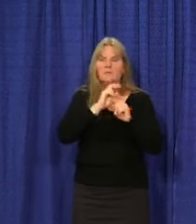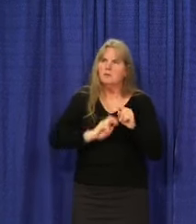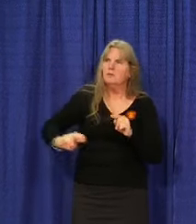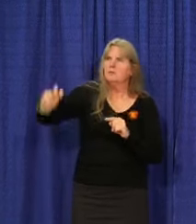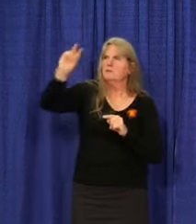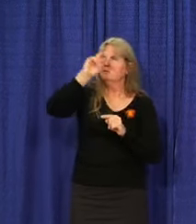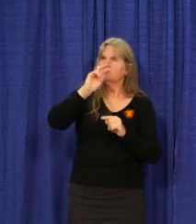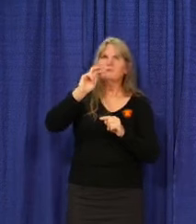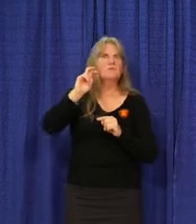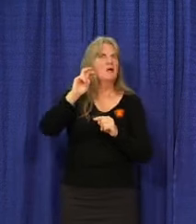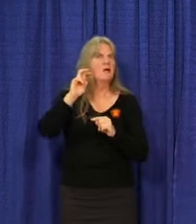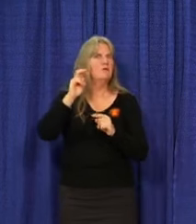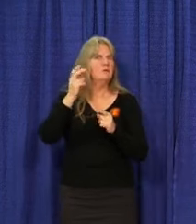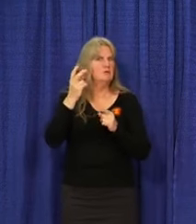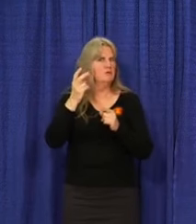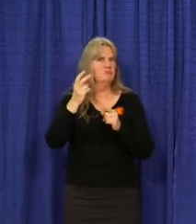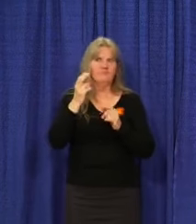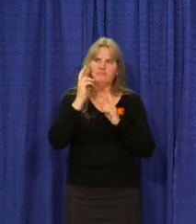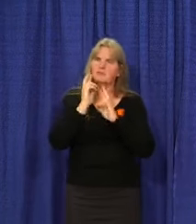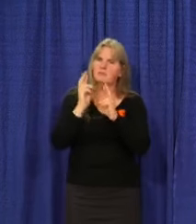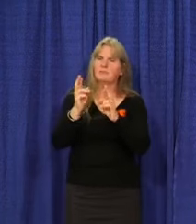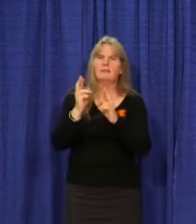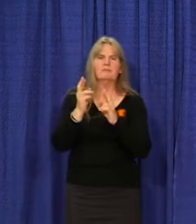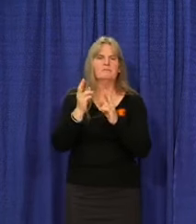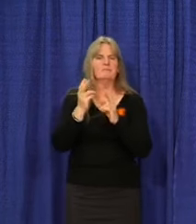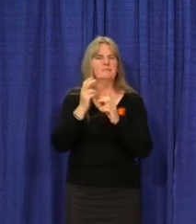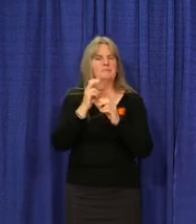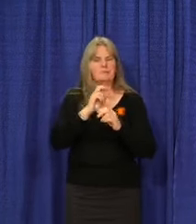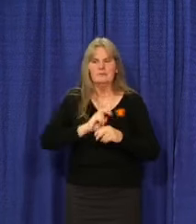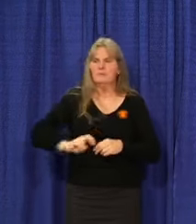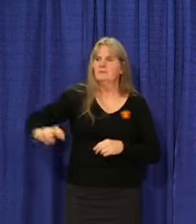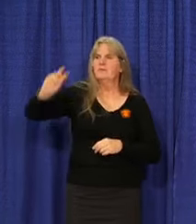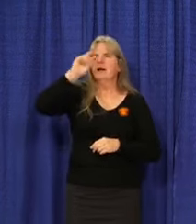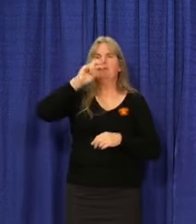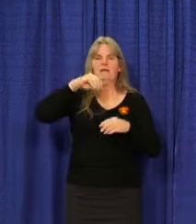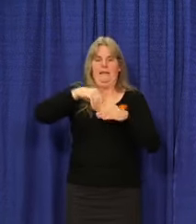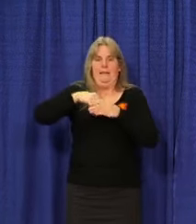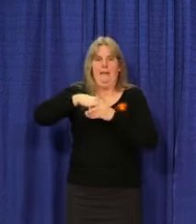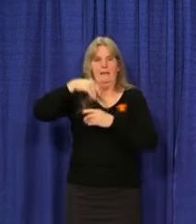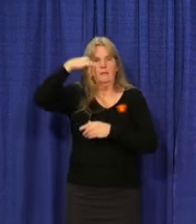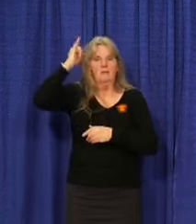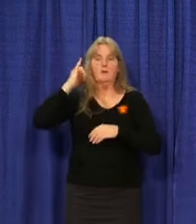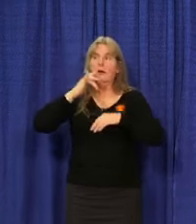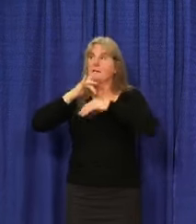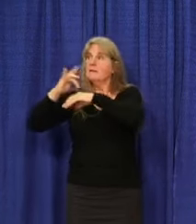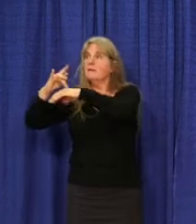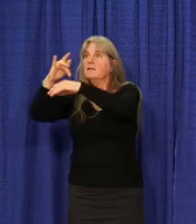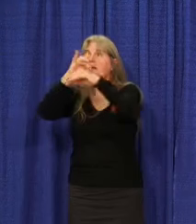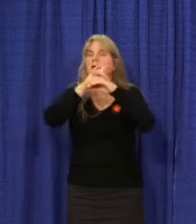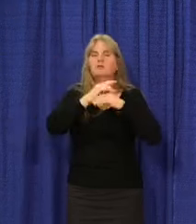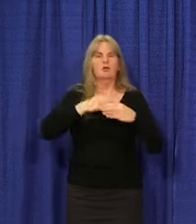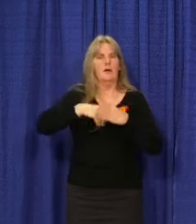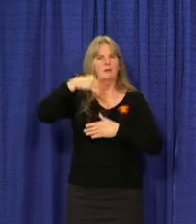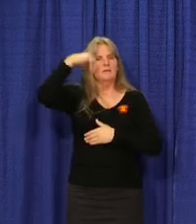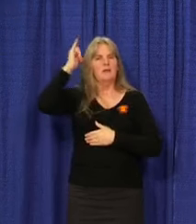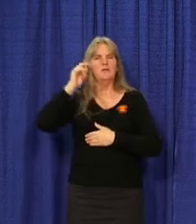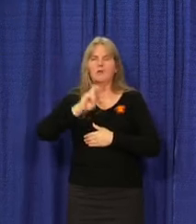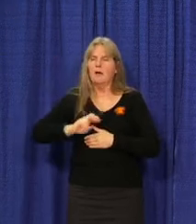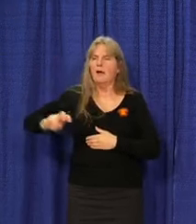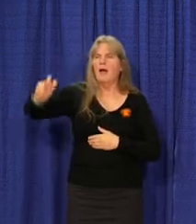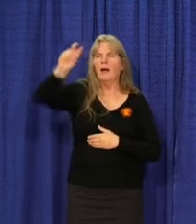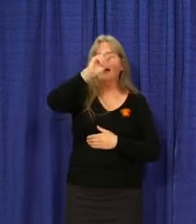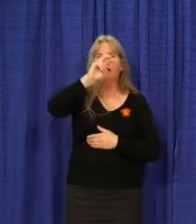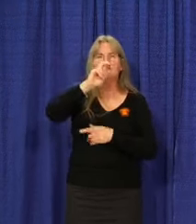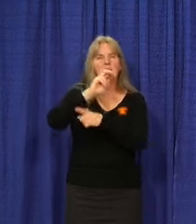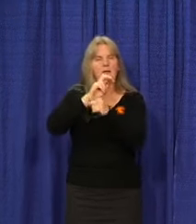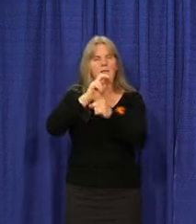continue to do the responsible thing. Whether you're traveling to another Yukon community or to a location outside of Yukon,